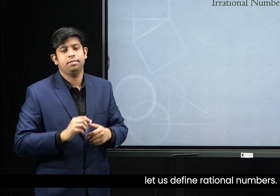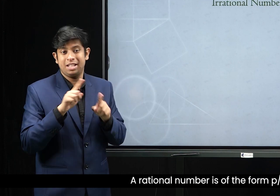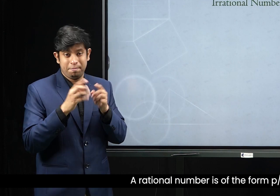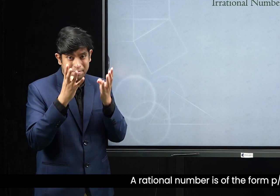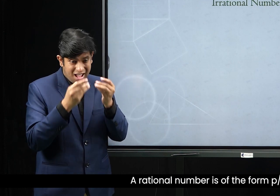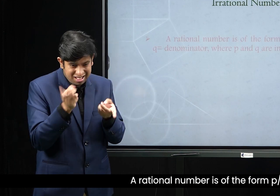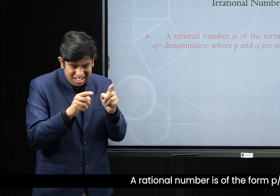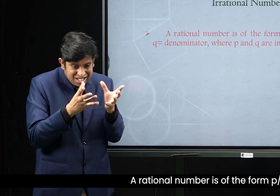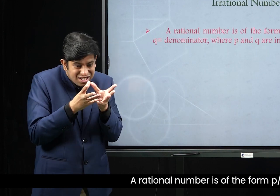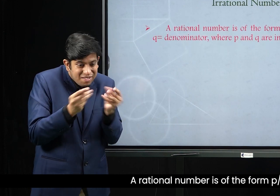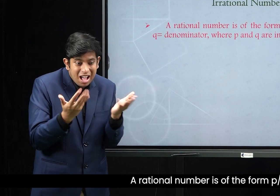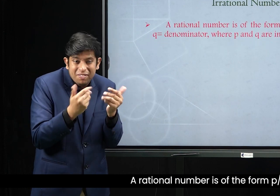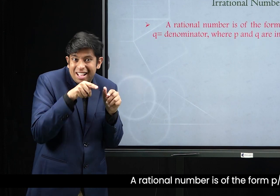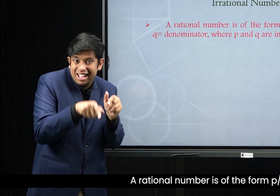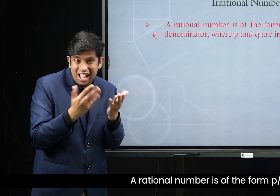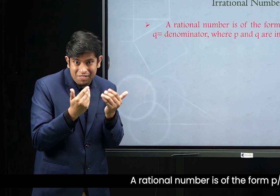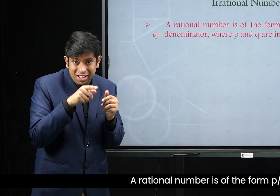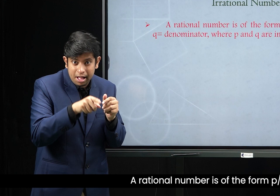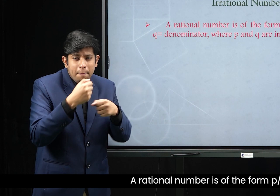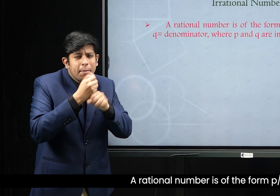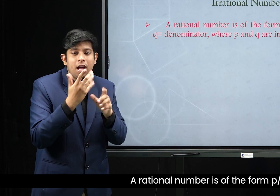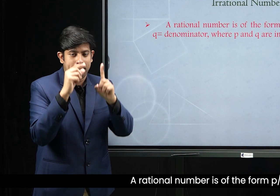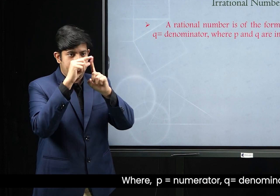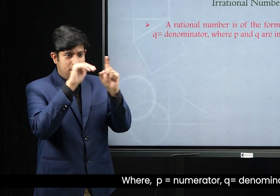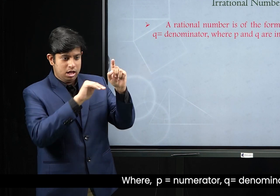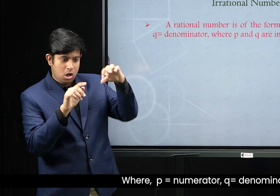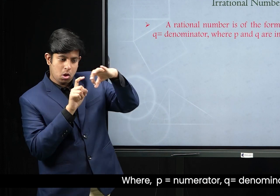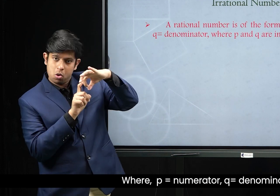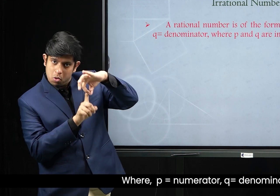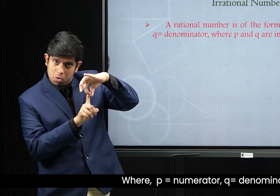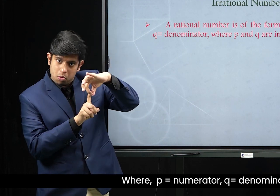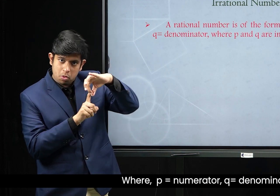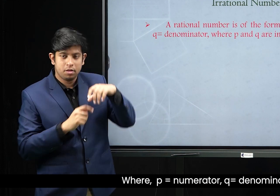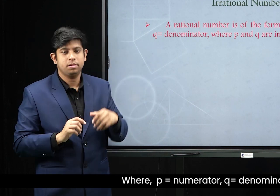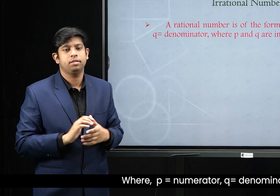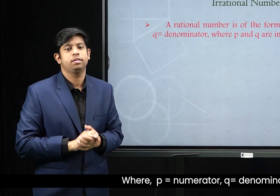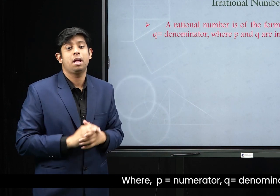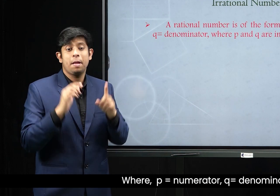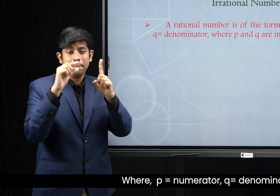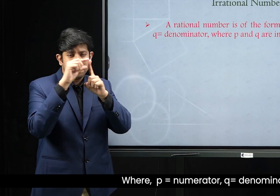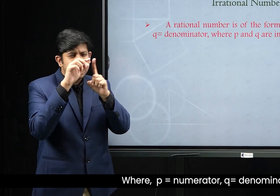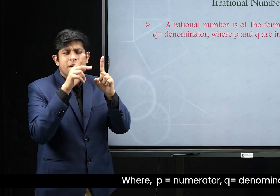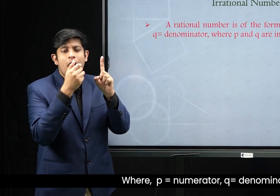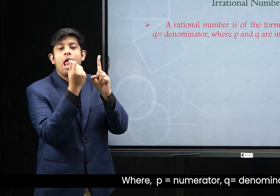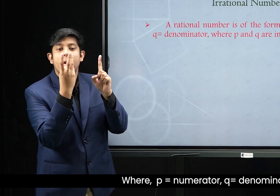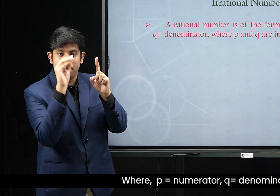A rational number is of the form p by q, where p is equal to numerator, q is equal to